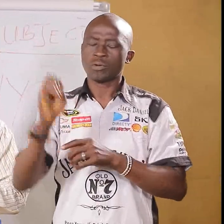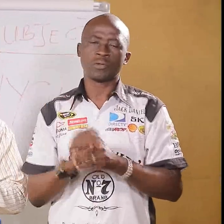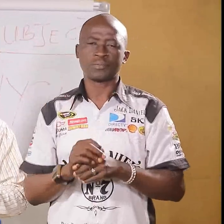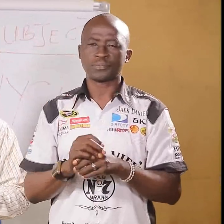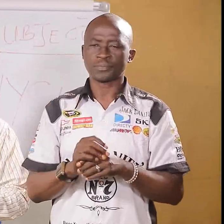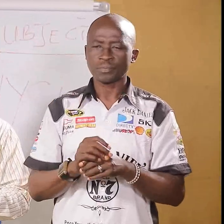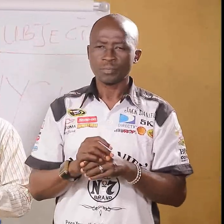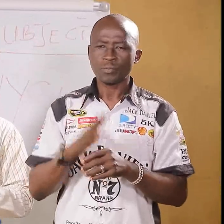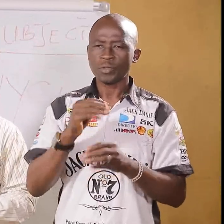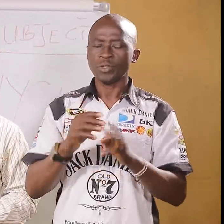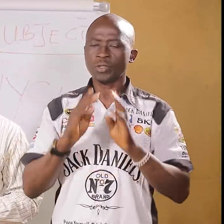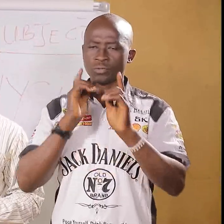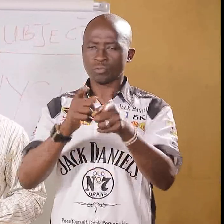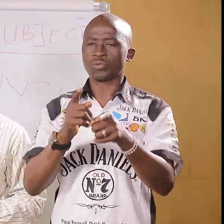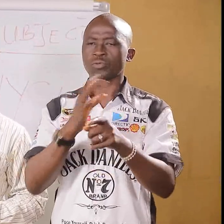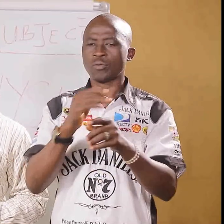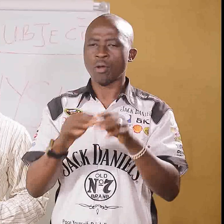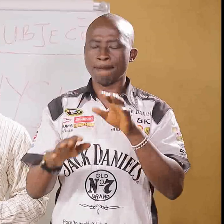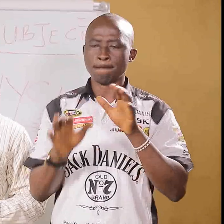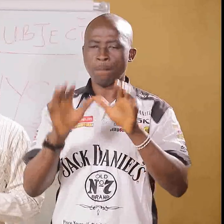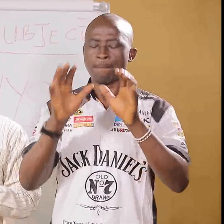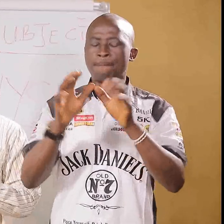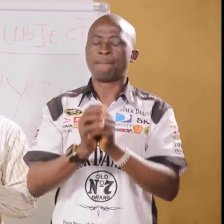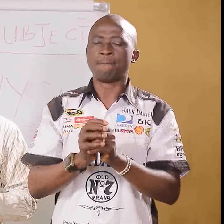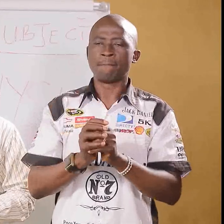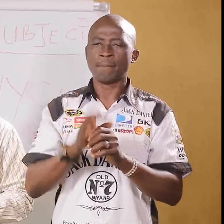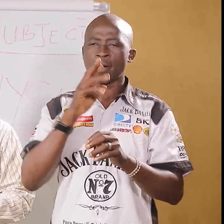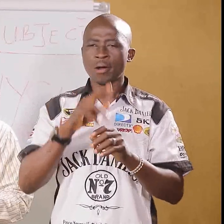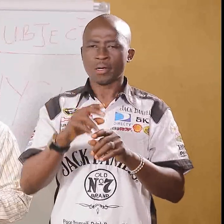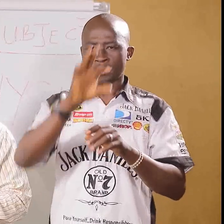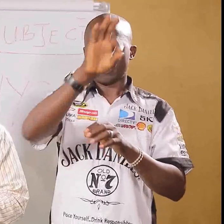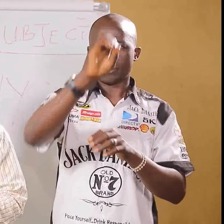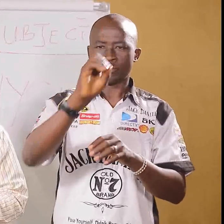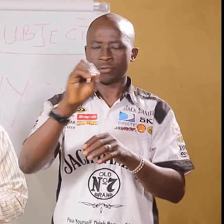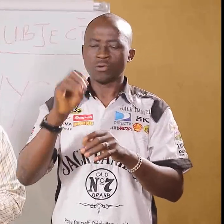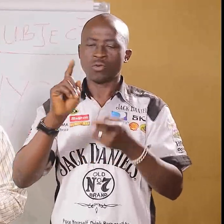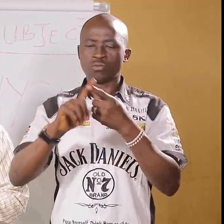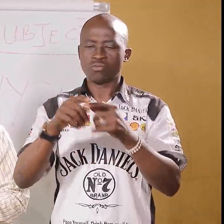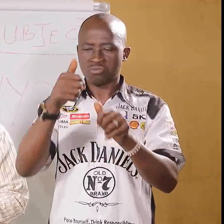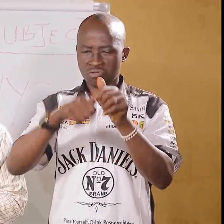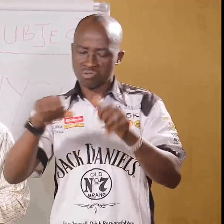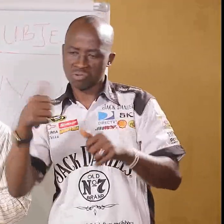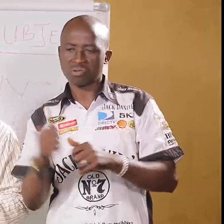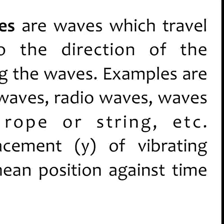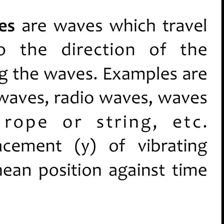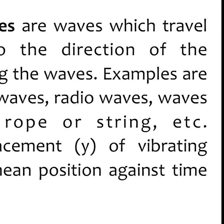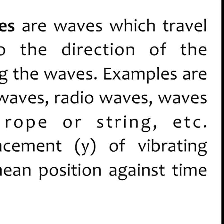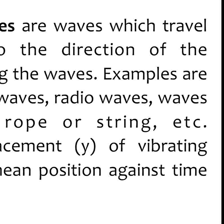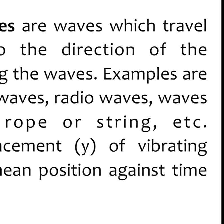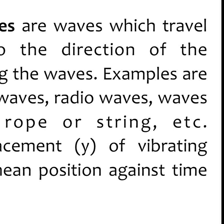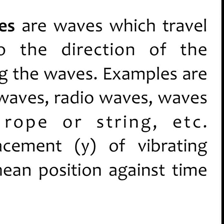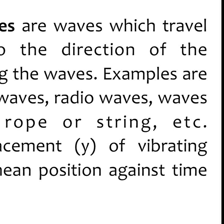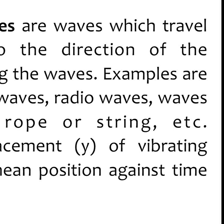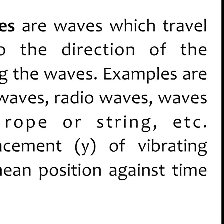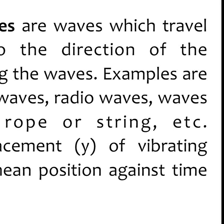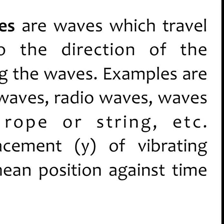direction of the vibration of the particles on the medium are at 90 degrees to each other. We refer to that as transverse wave. Such waves